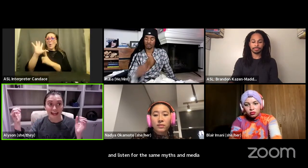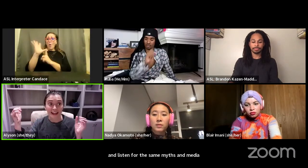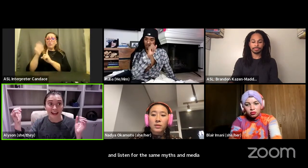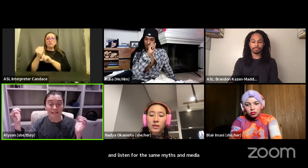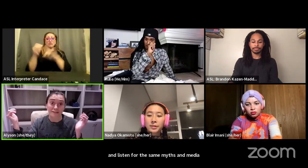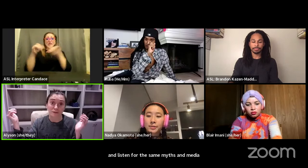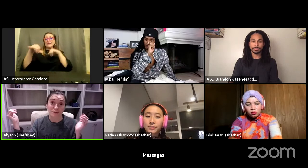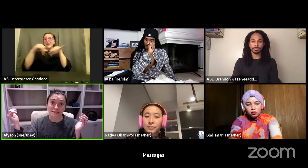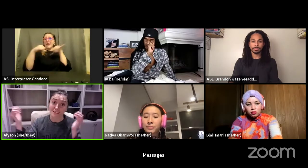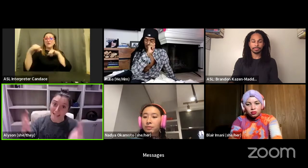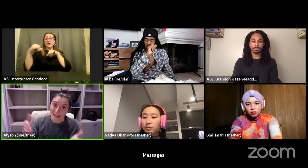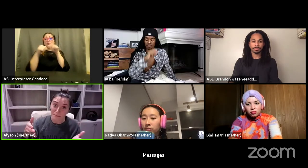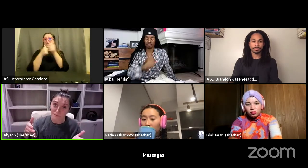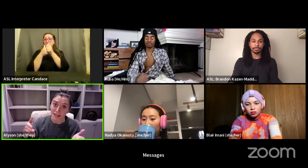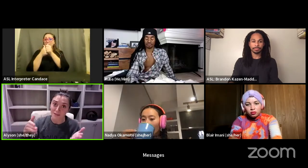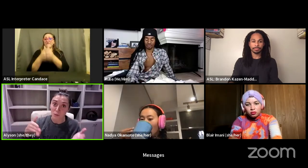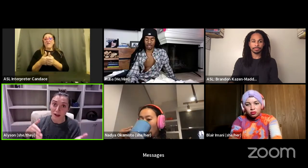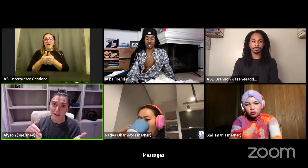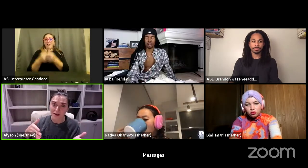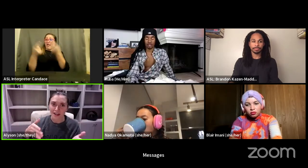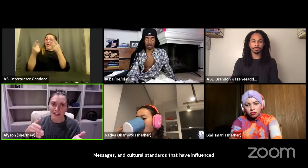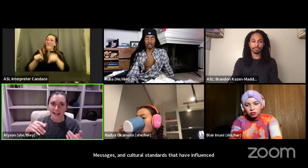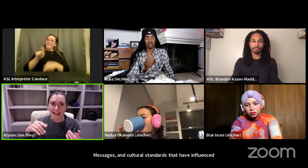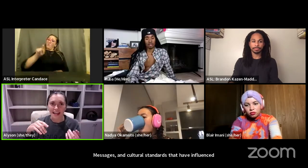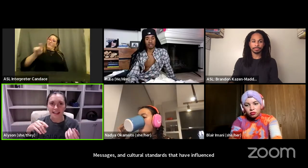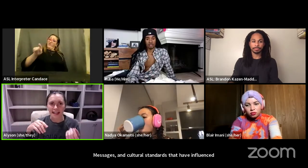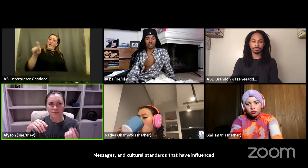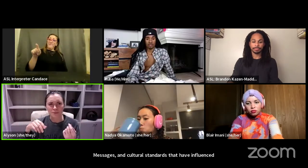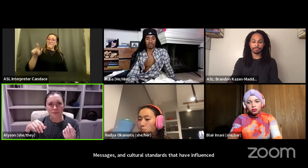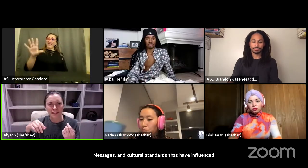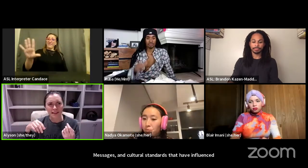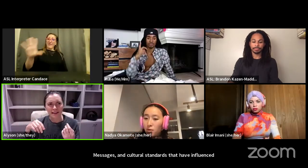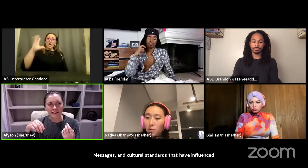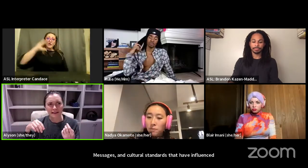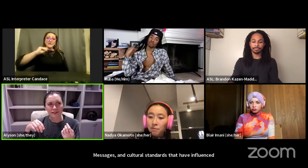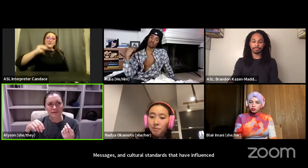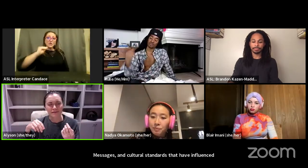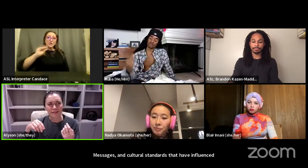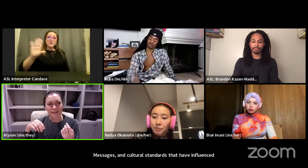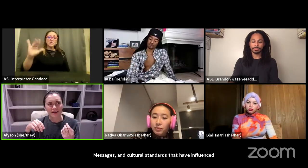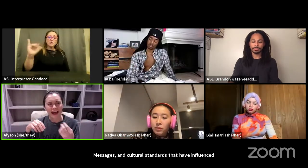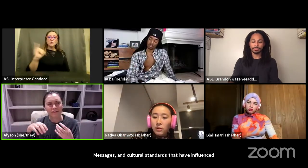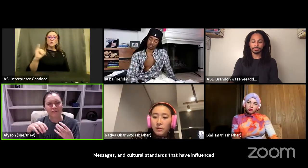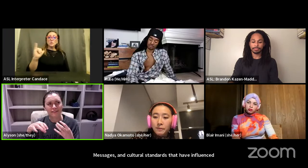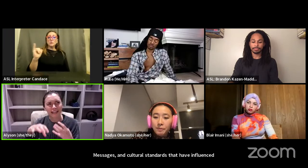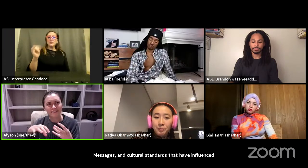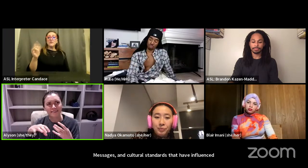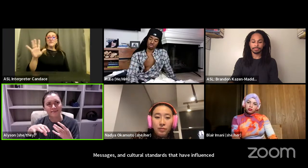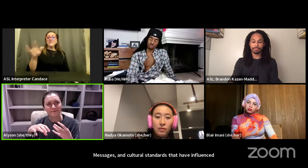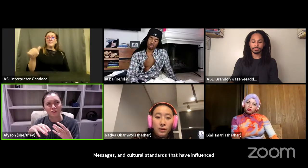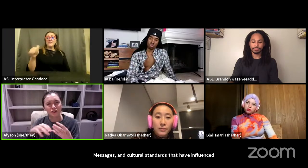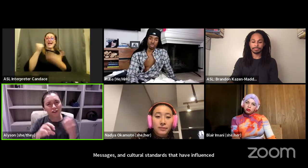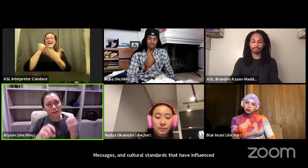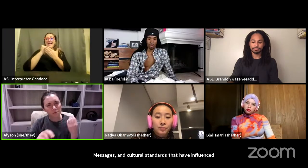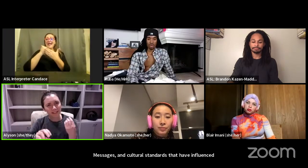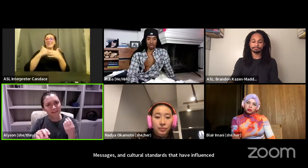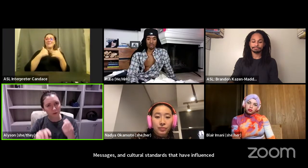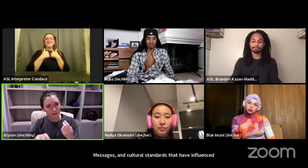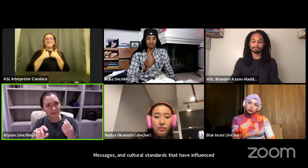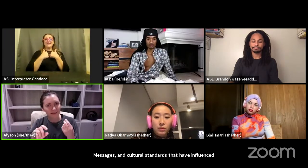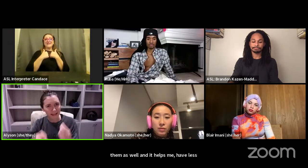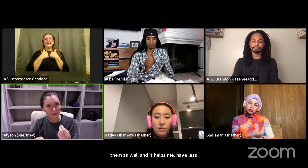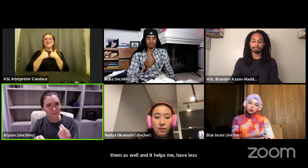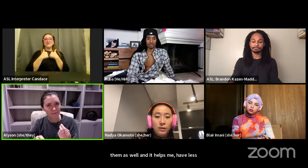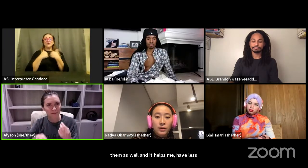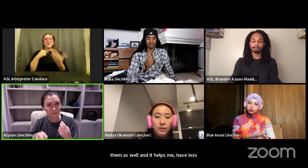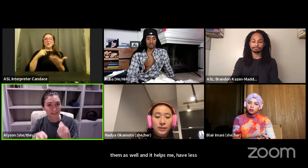standards that have influenced them as well. And it helps me have less judgment